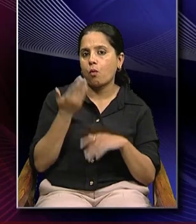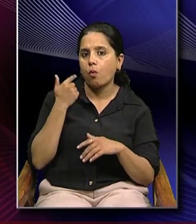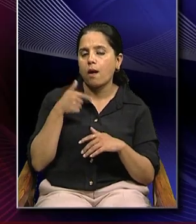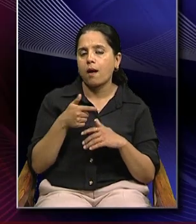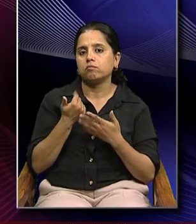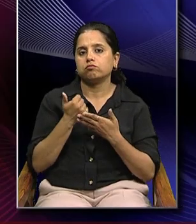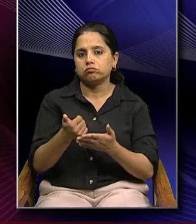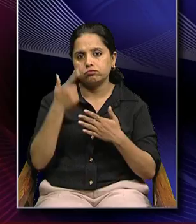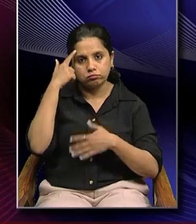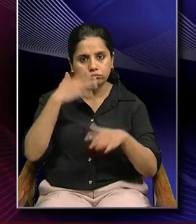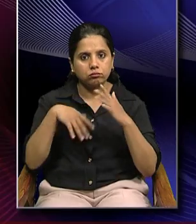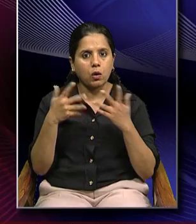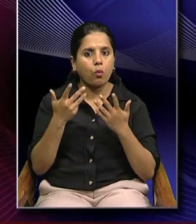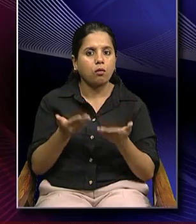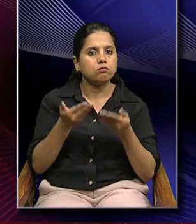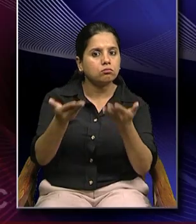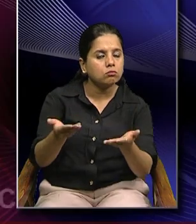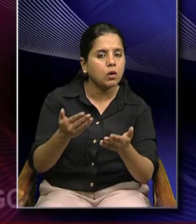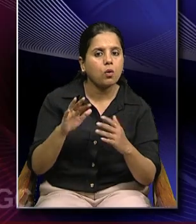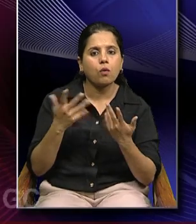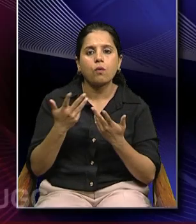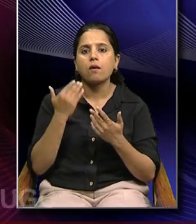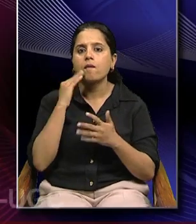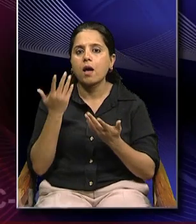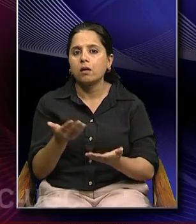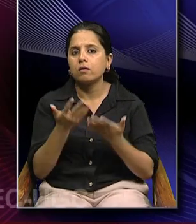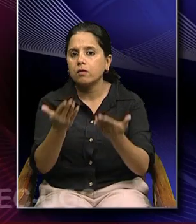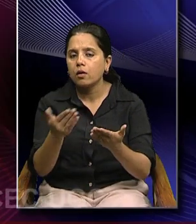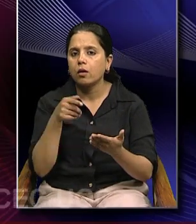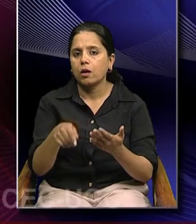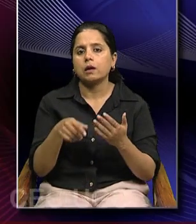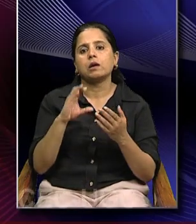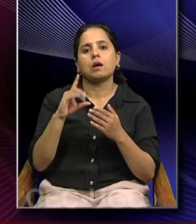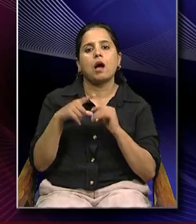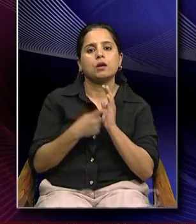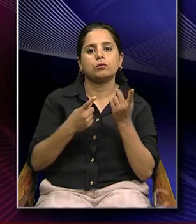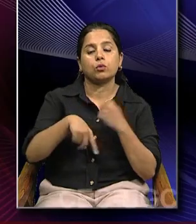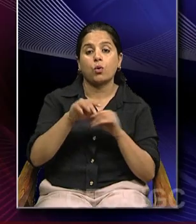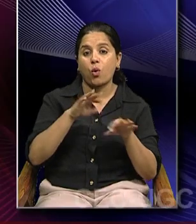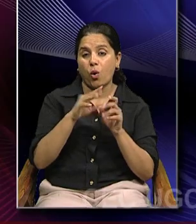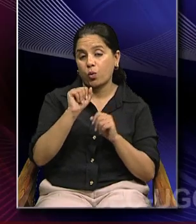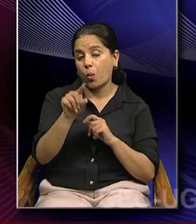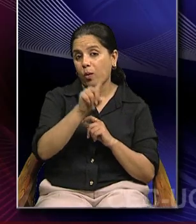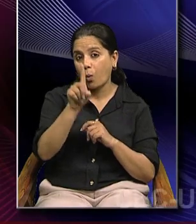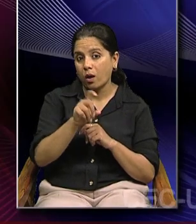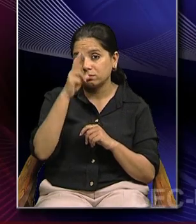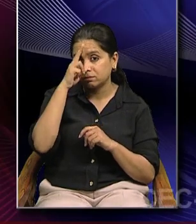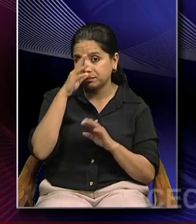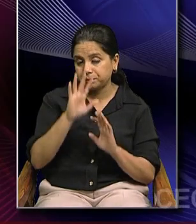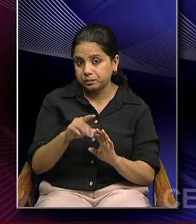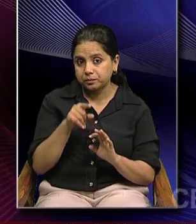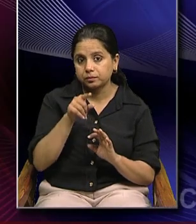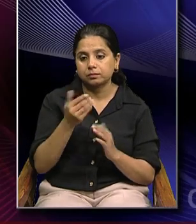plan what to offer and how to offer, when to offer to the customers. So, for all your questions with regard